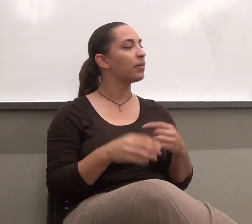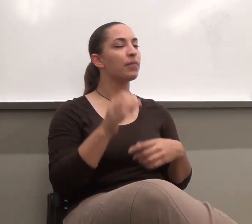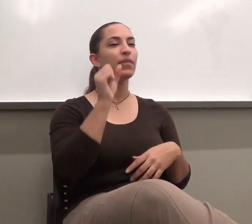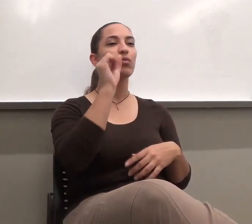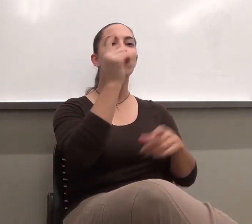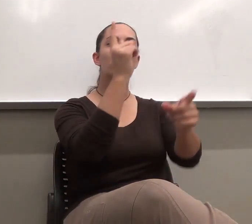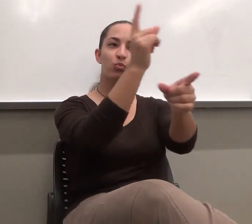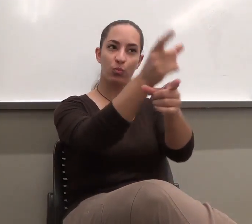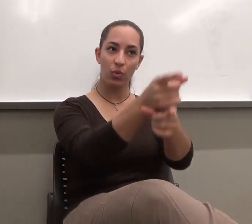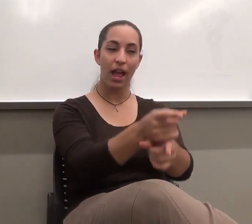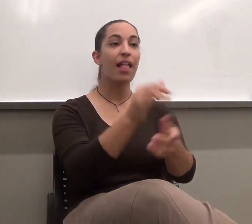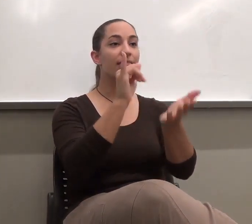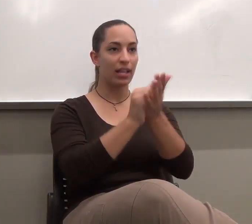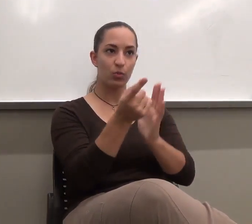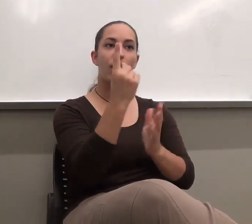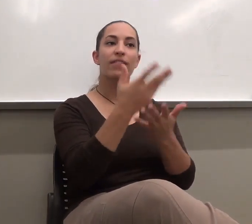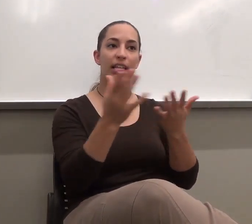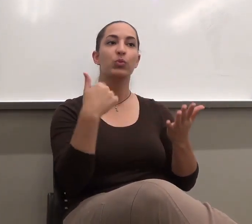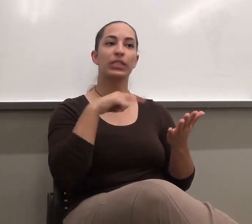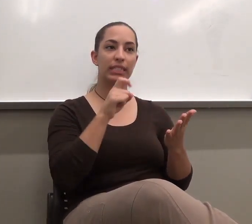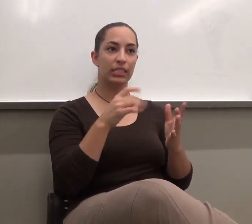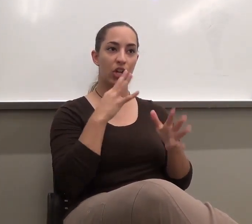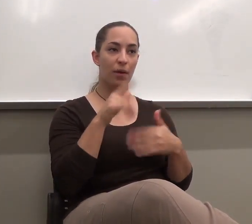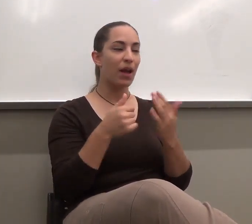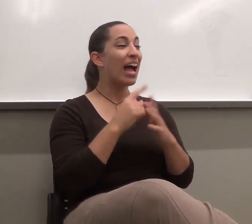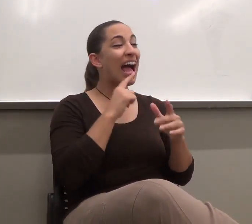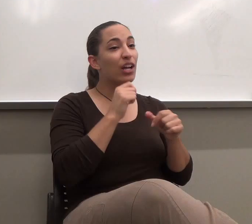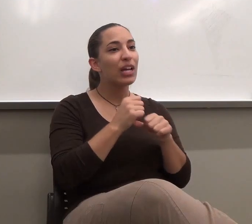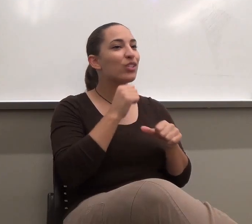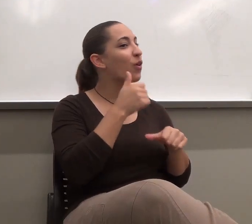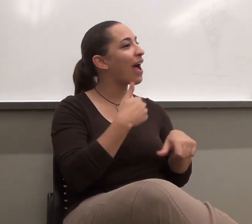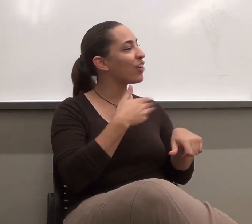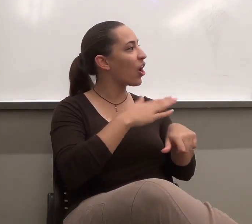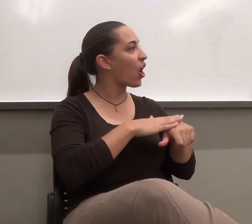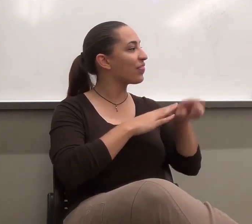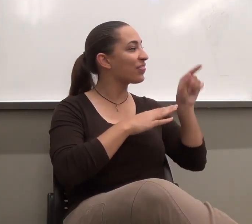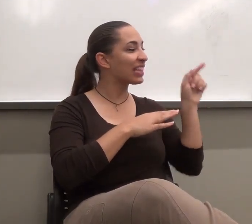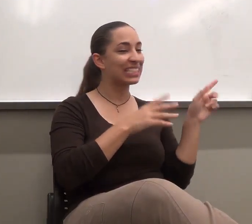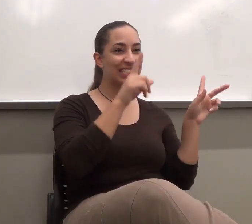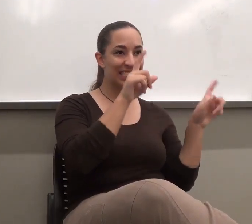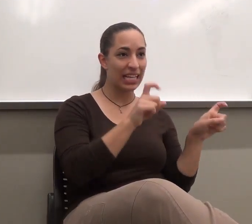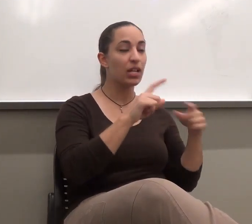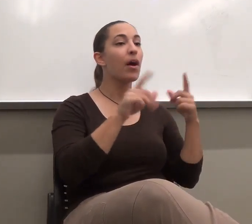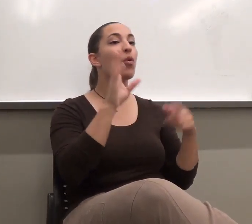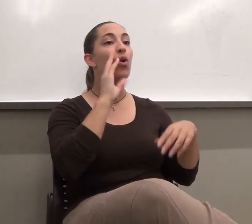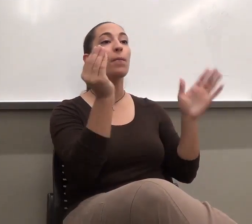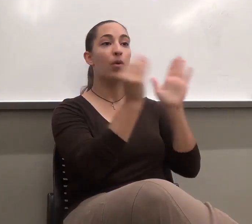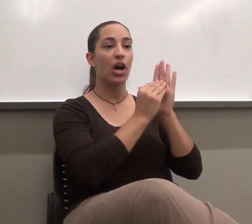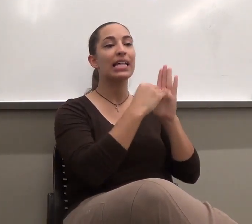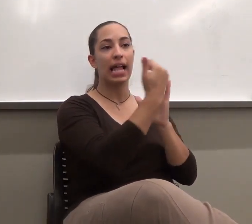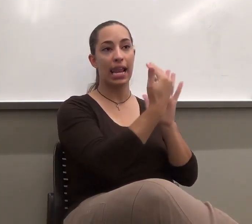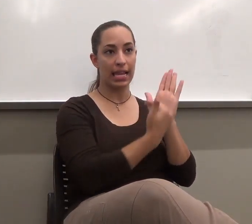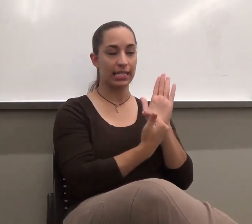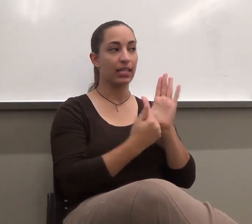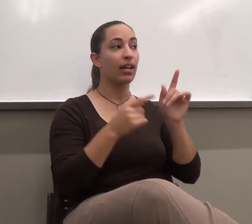we need to talk about. I actually don't have it on this test, but I'll put it up here as a list. What Sandra is, as part of